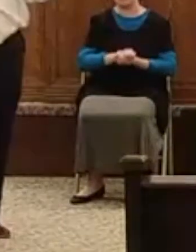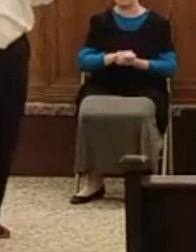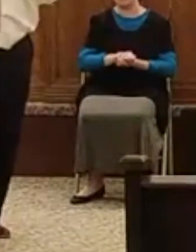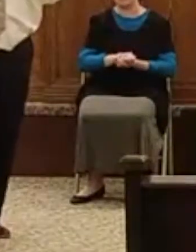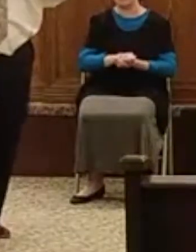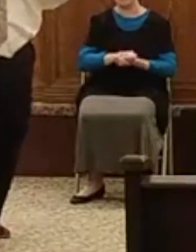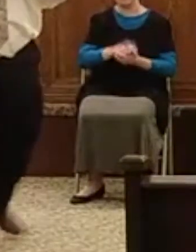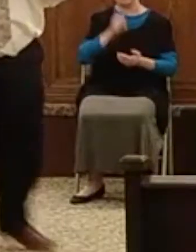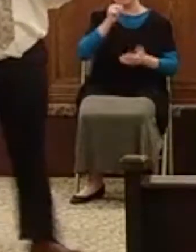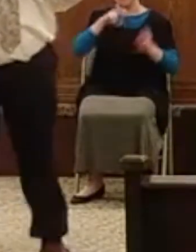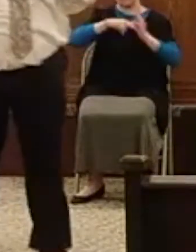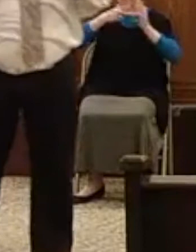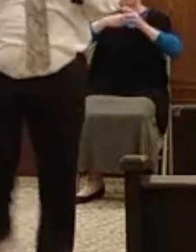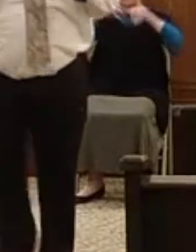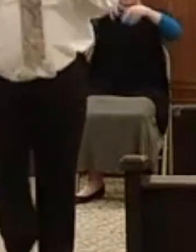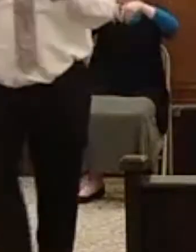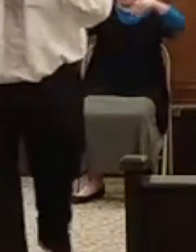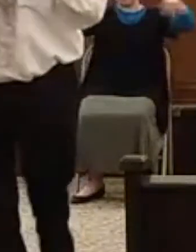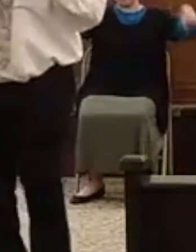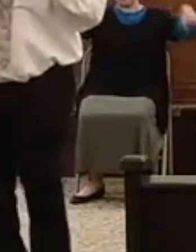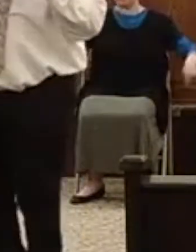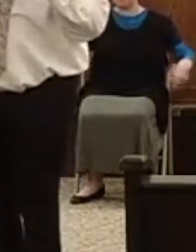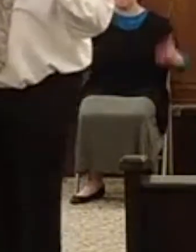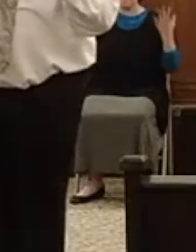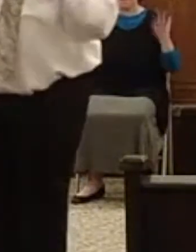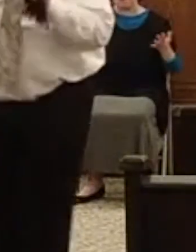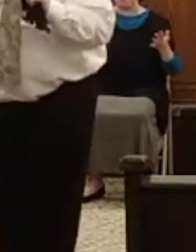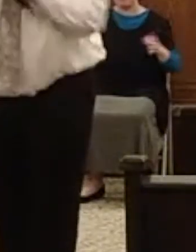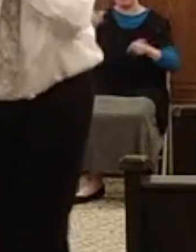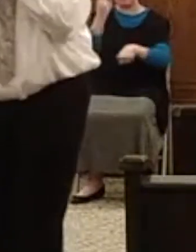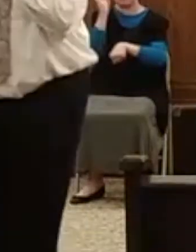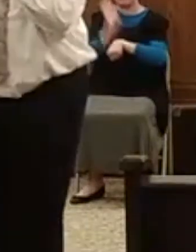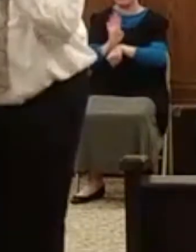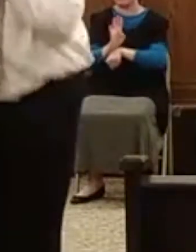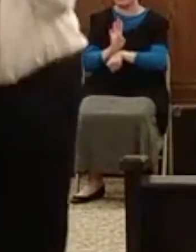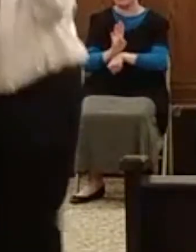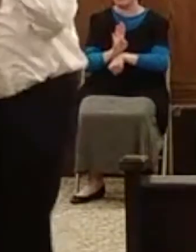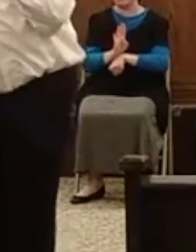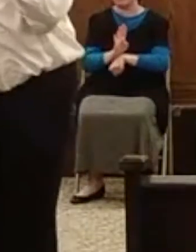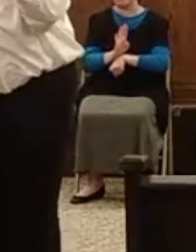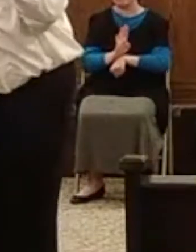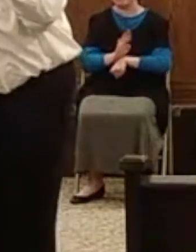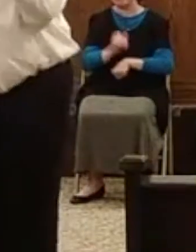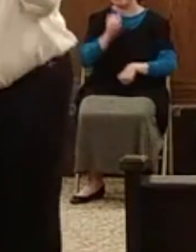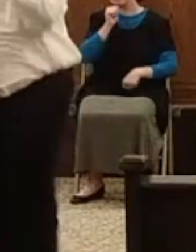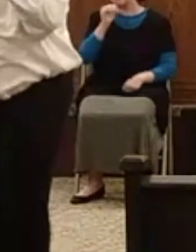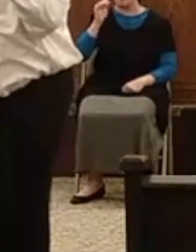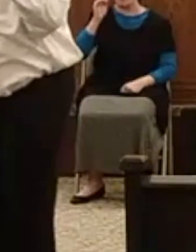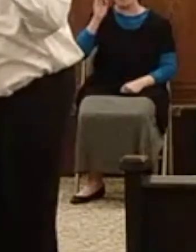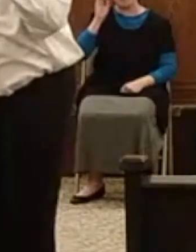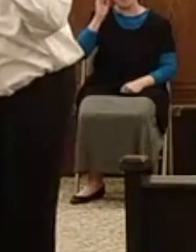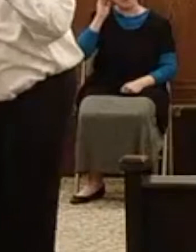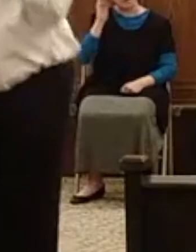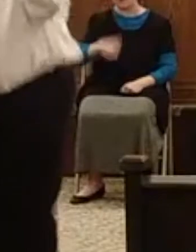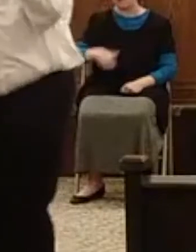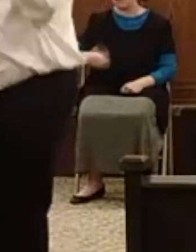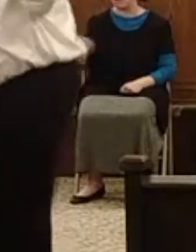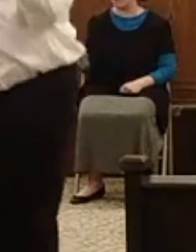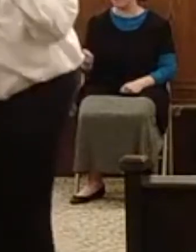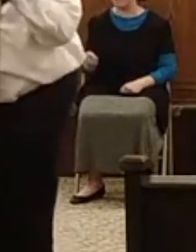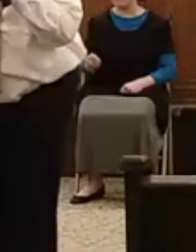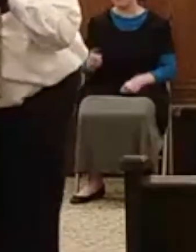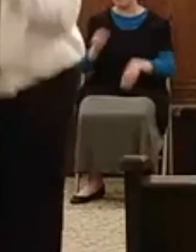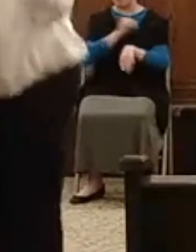schoolhouse. That don't mean you got to have a pulpit. It might be on the job. But honey, if you don't hear anything